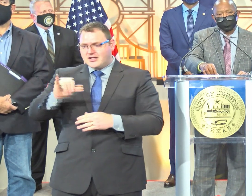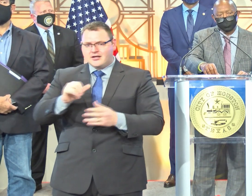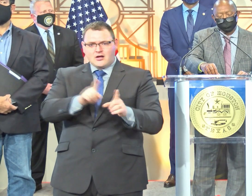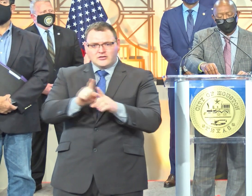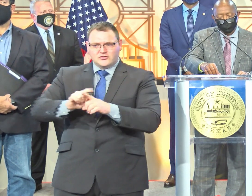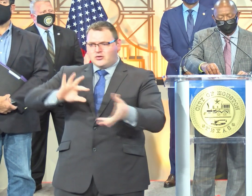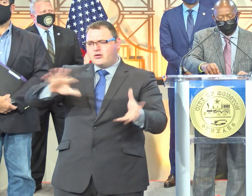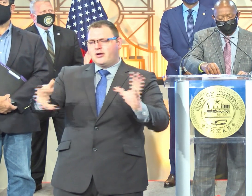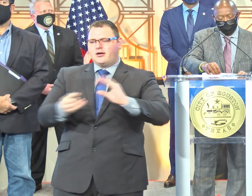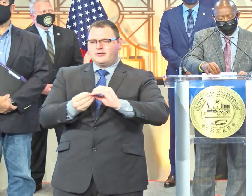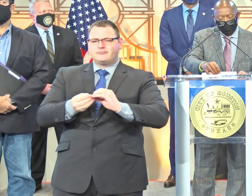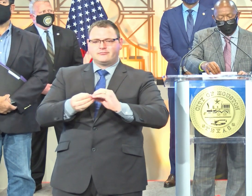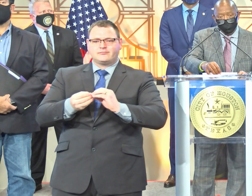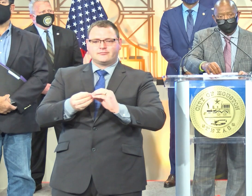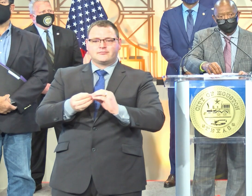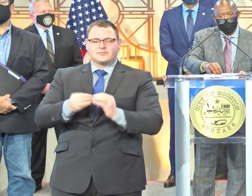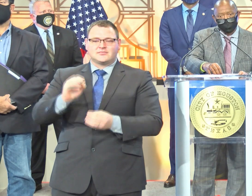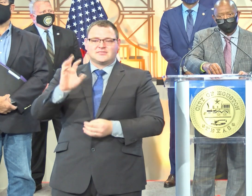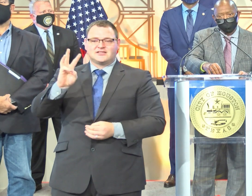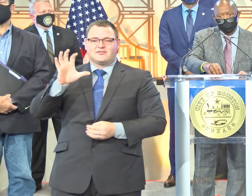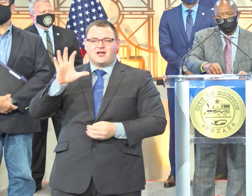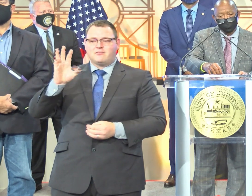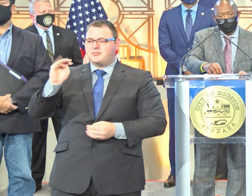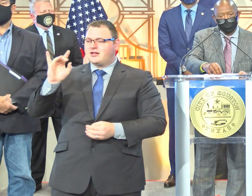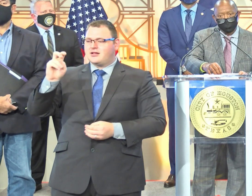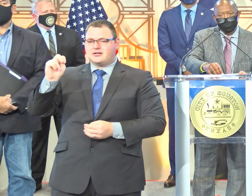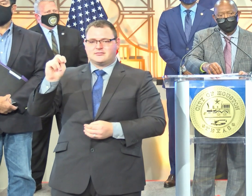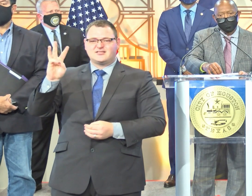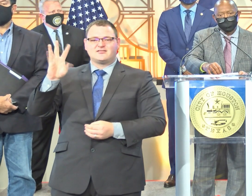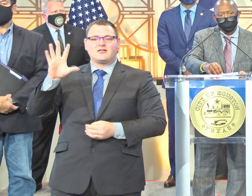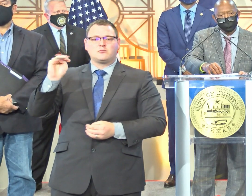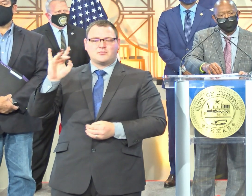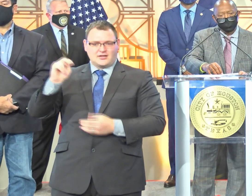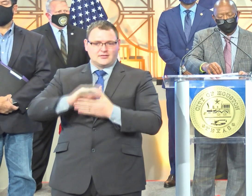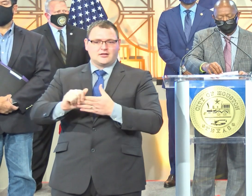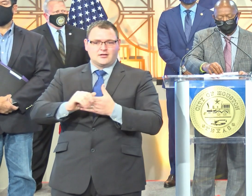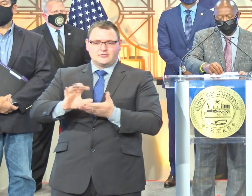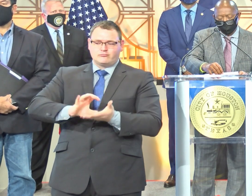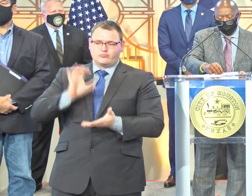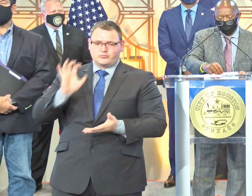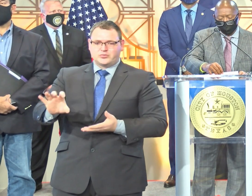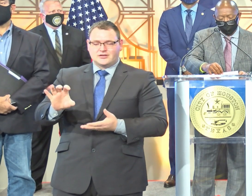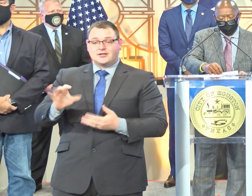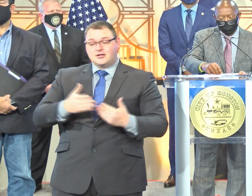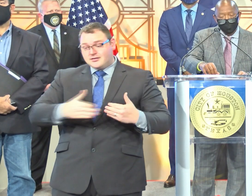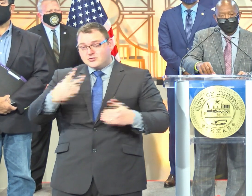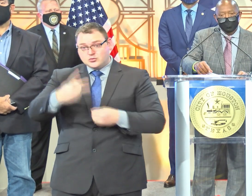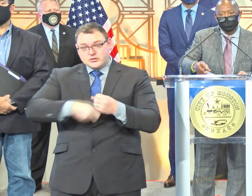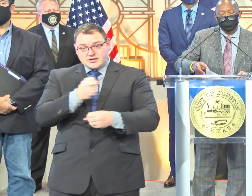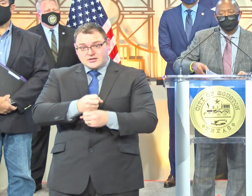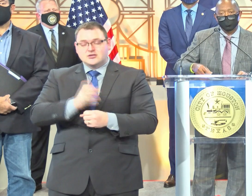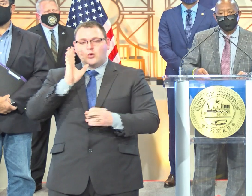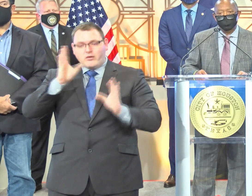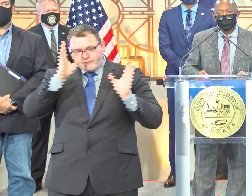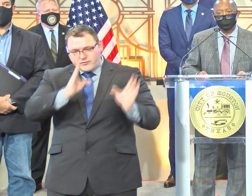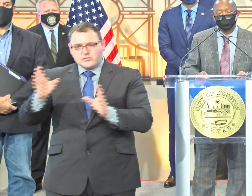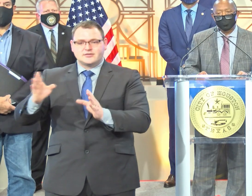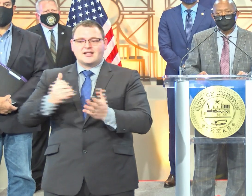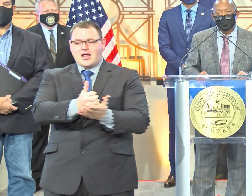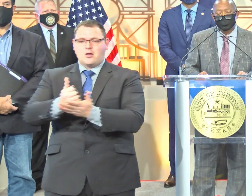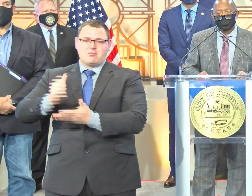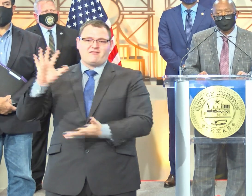a lot of people will remain homeless. And so today, we take a significant step at reversing that trend. Houston alone will